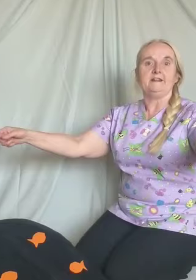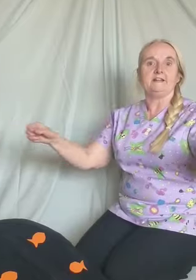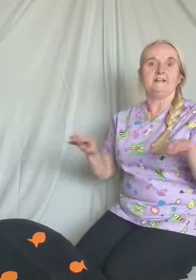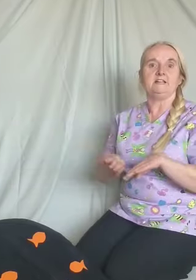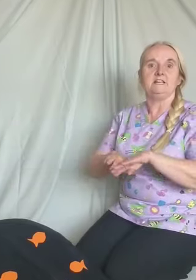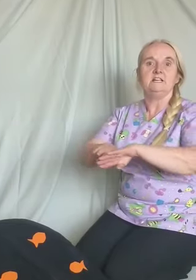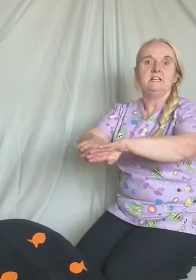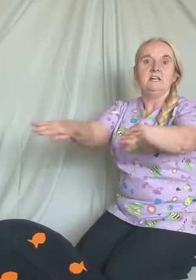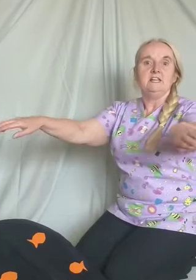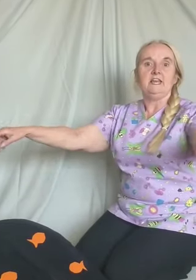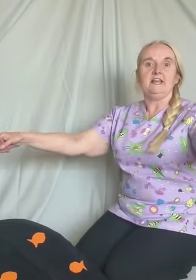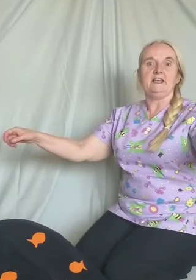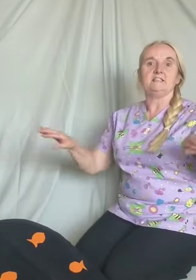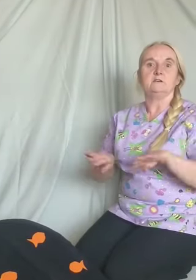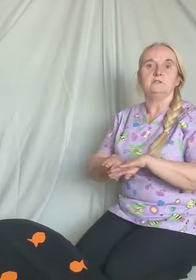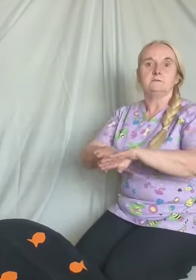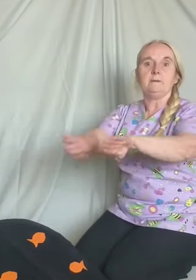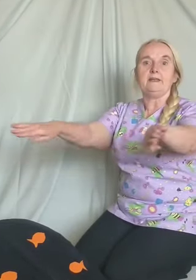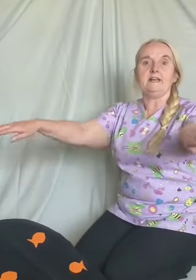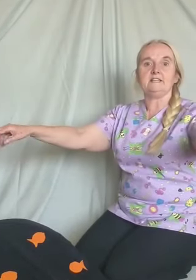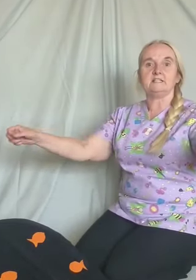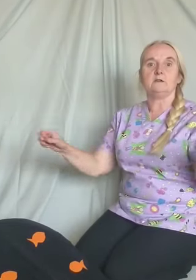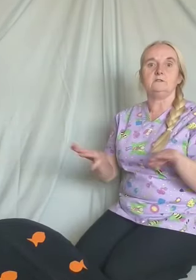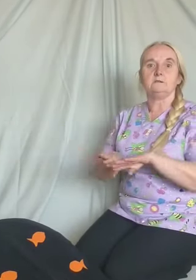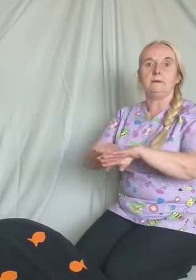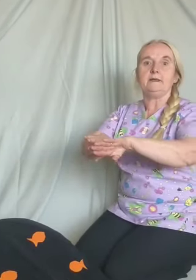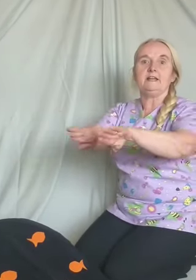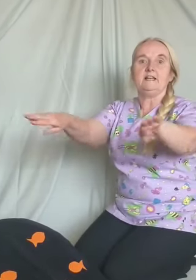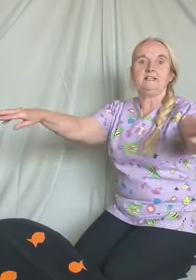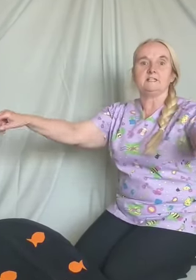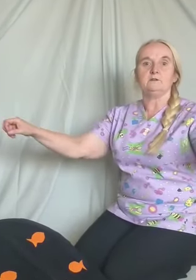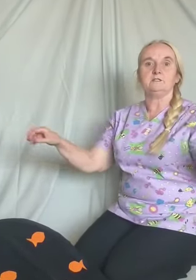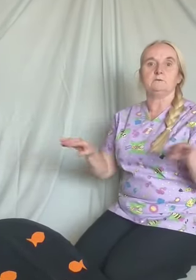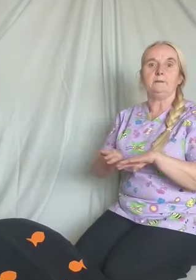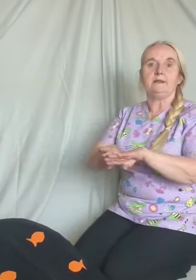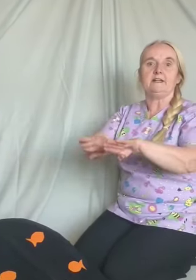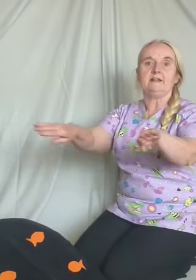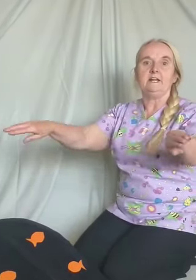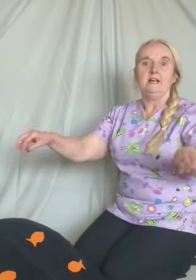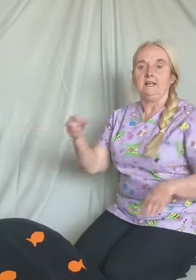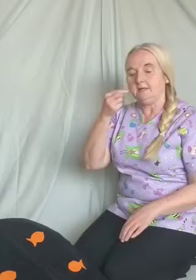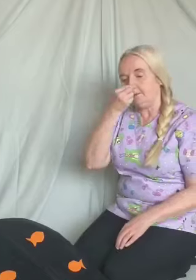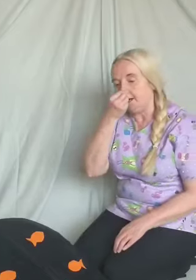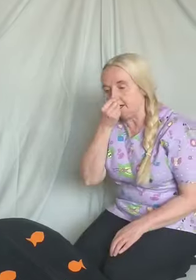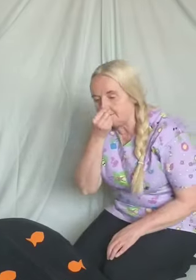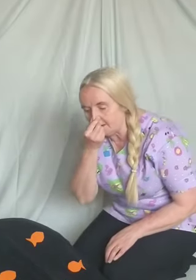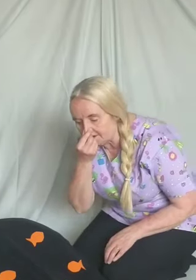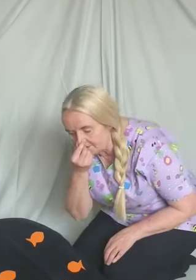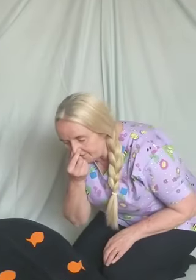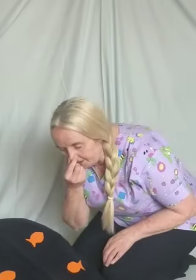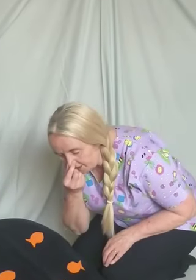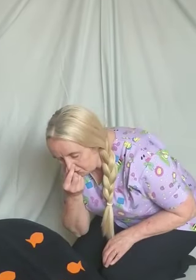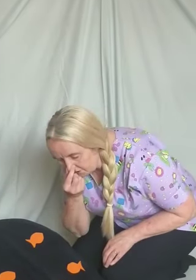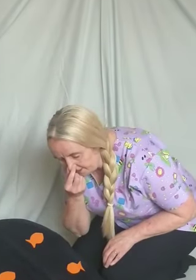swimming. Yeah, let's go swimming, let's go swimming, let's go swimming in the bottom of the